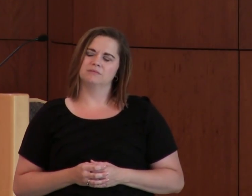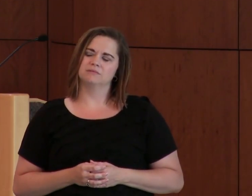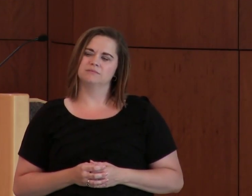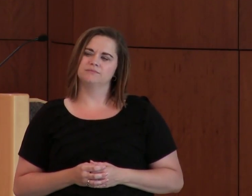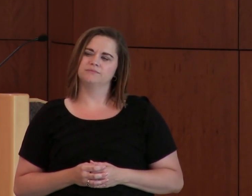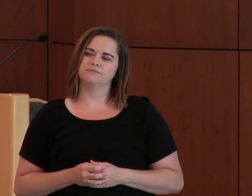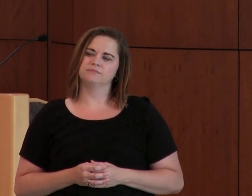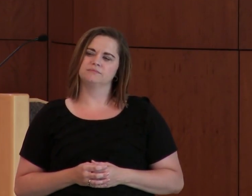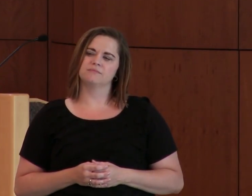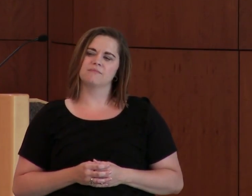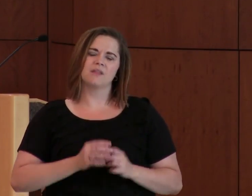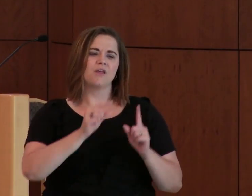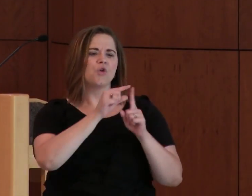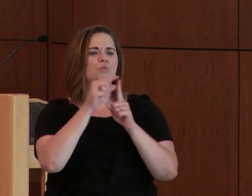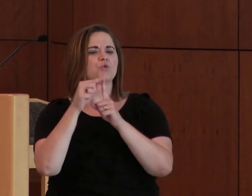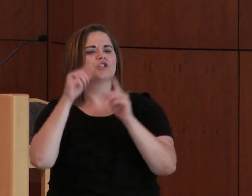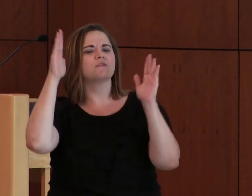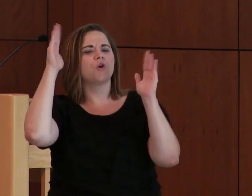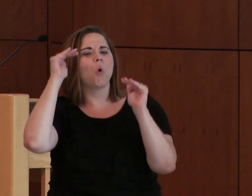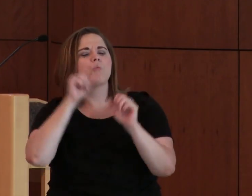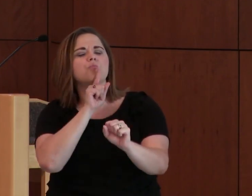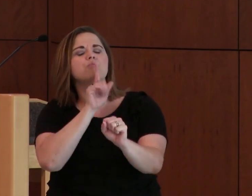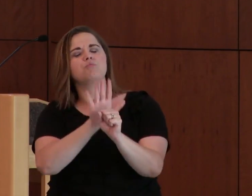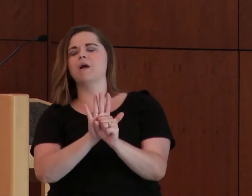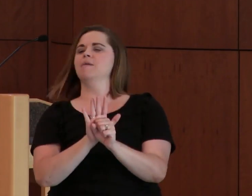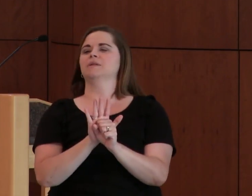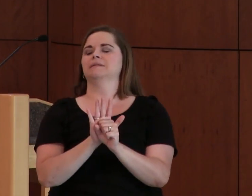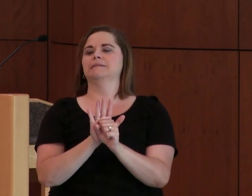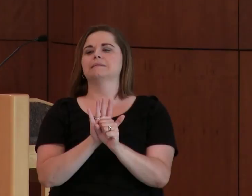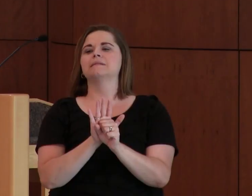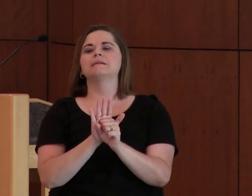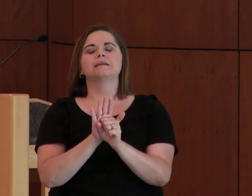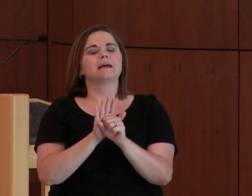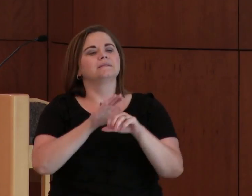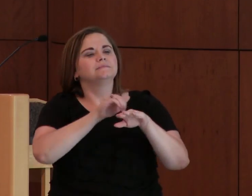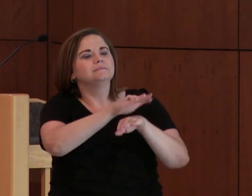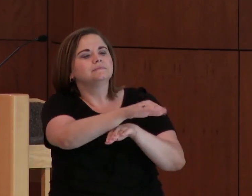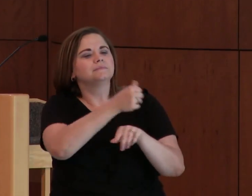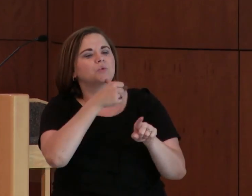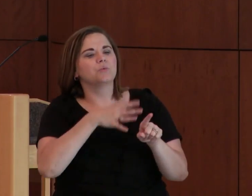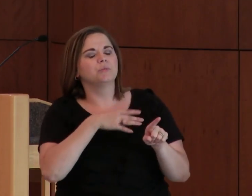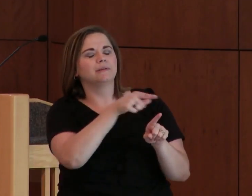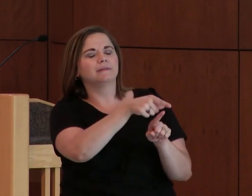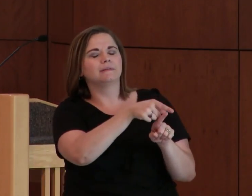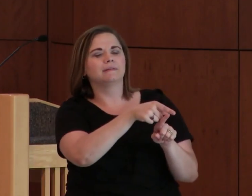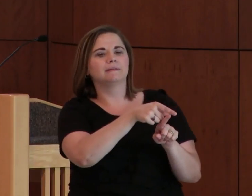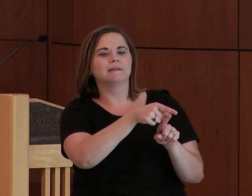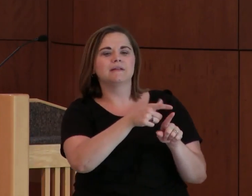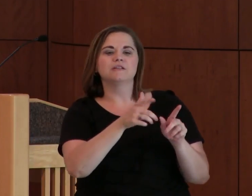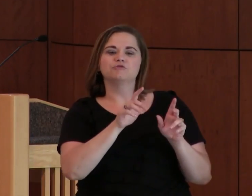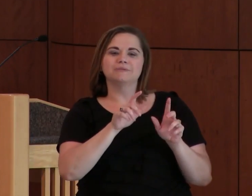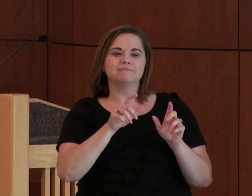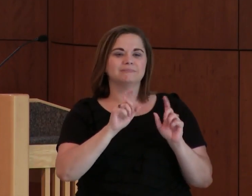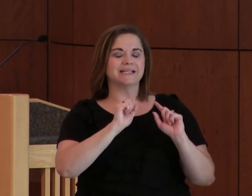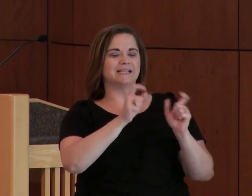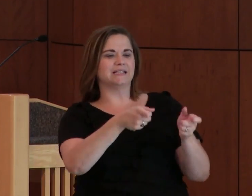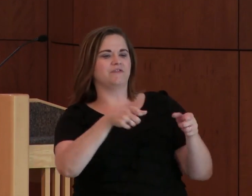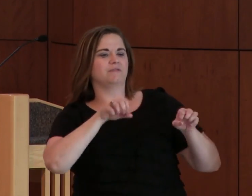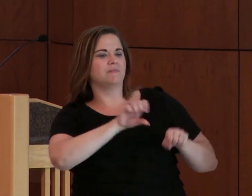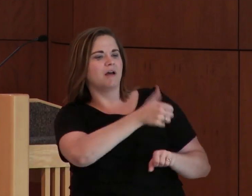This is words of hope and promise as he sends her out, that she is given a new opportunity, that she is given a